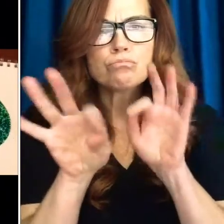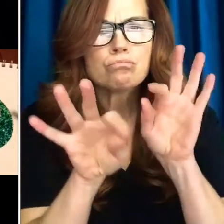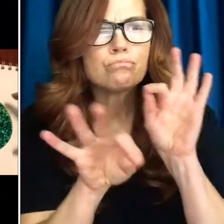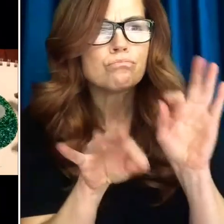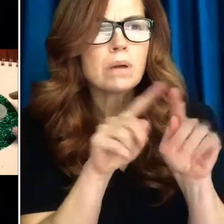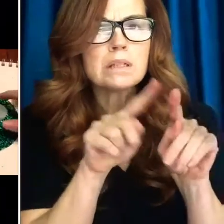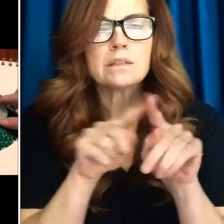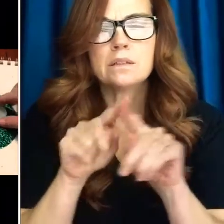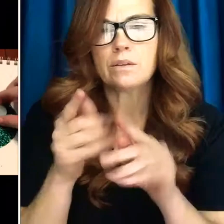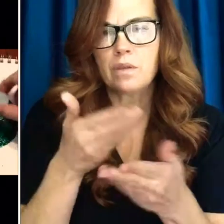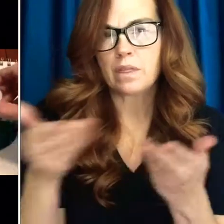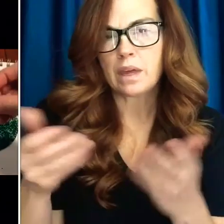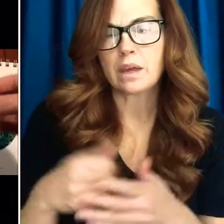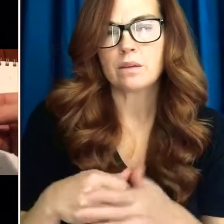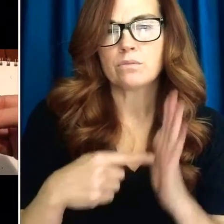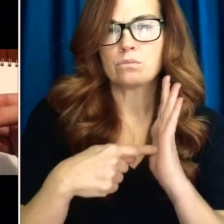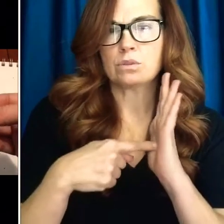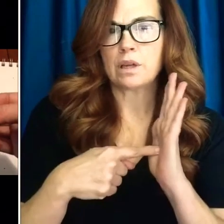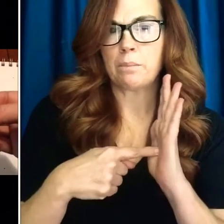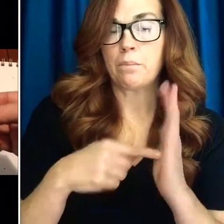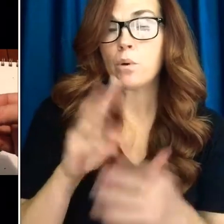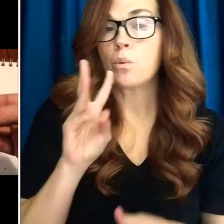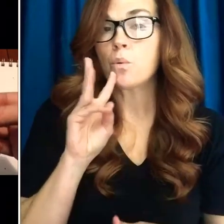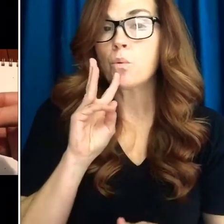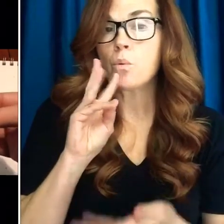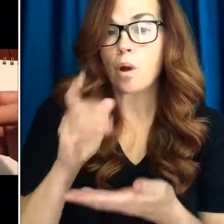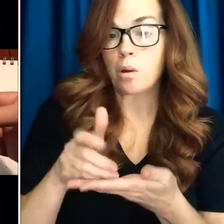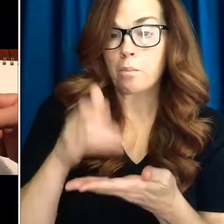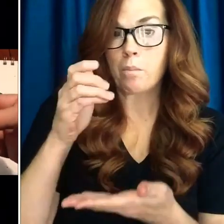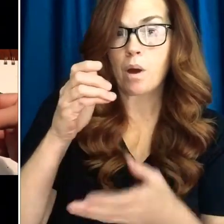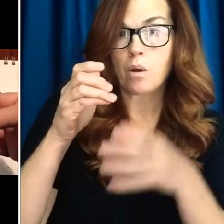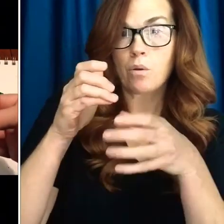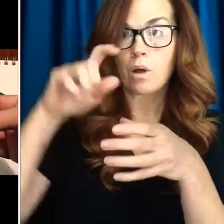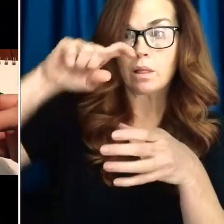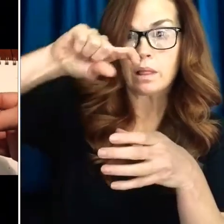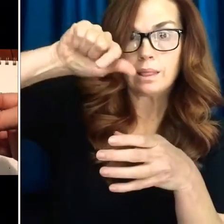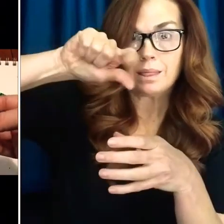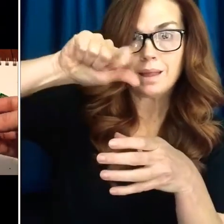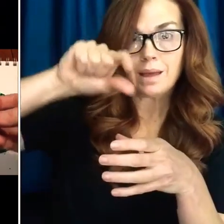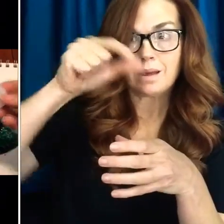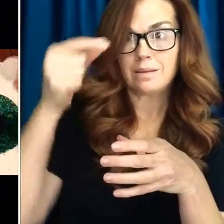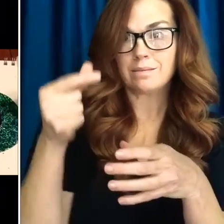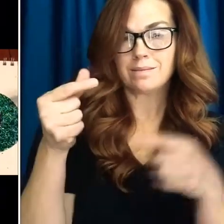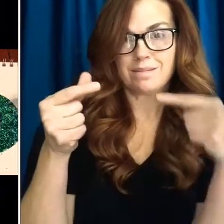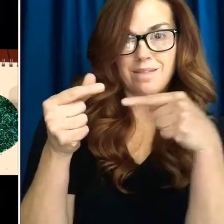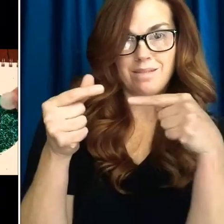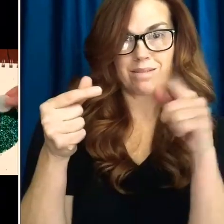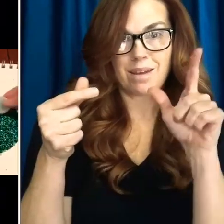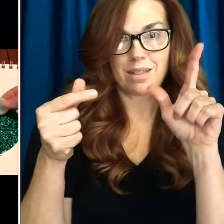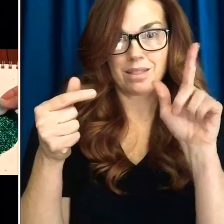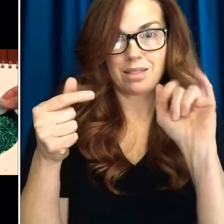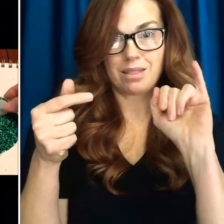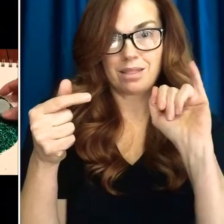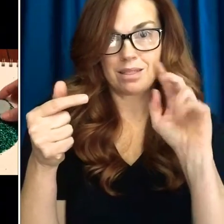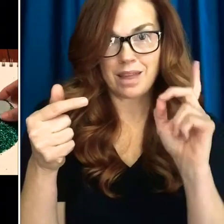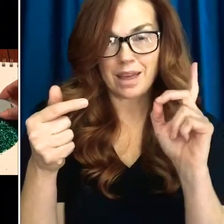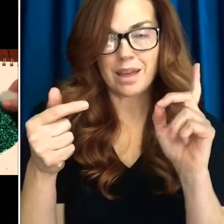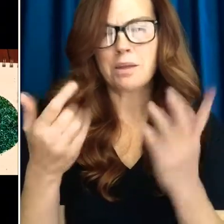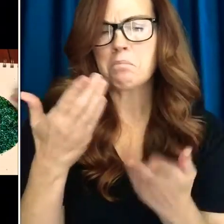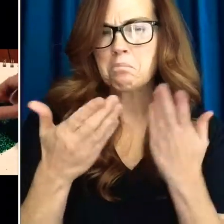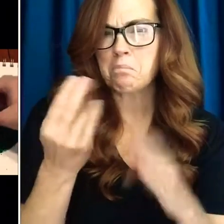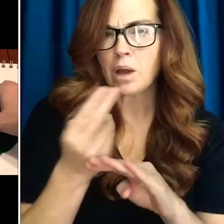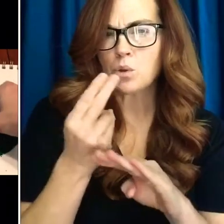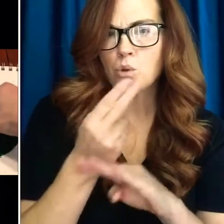So this is a water bottle lid that I might use for the highlight in the eye, because remember there's always a highlight